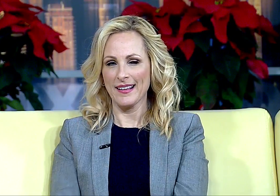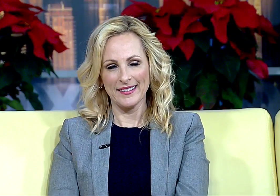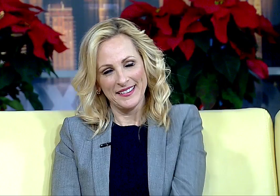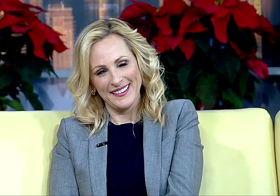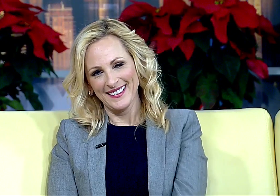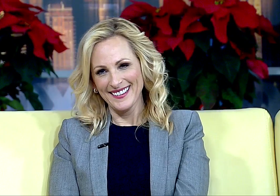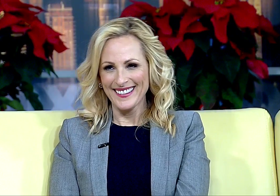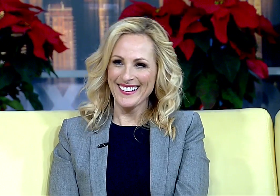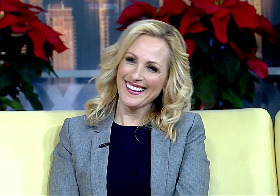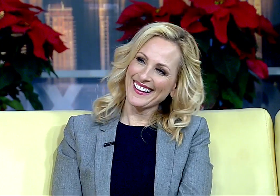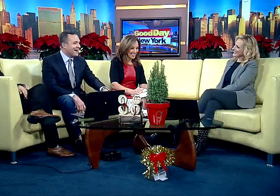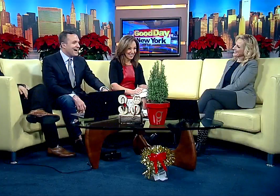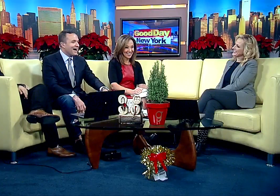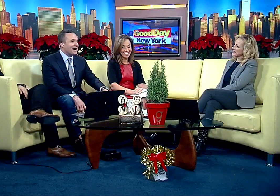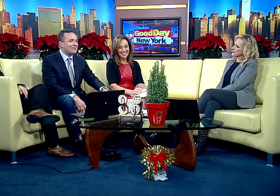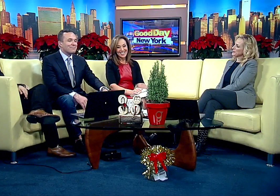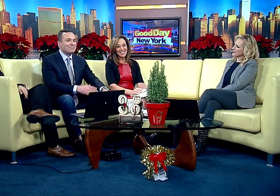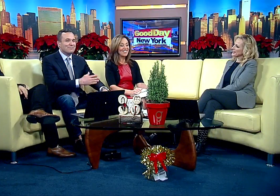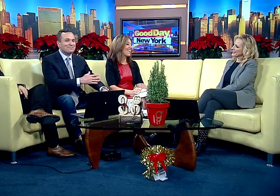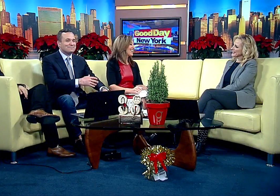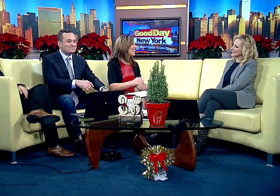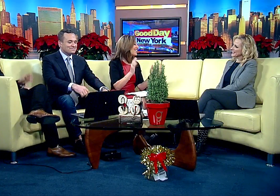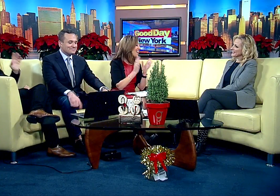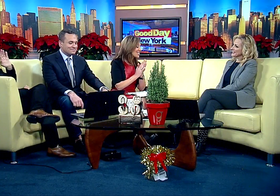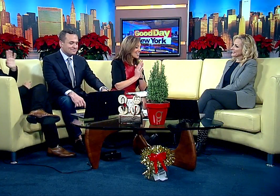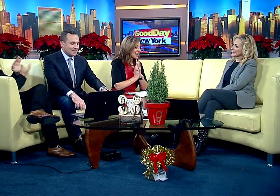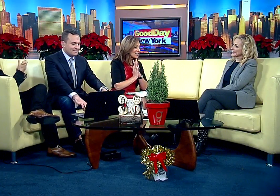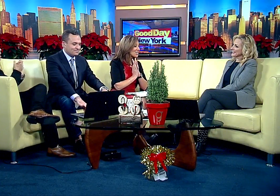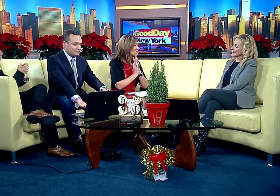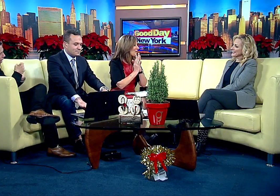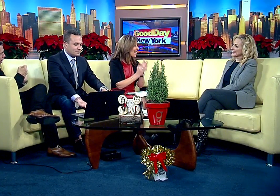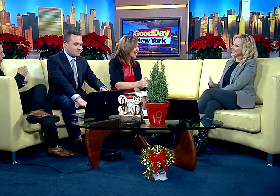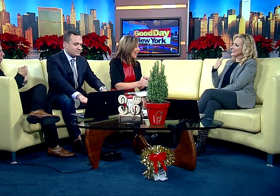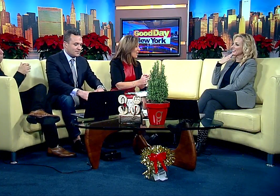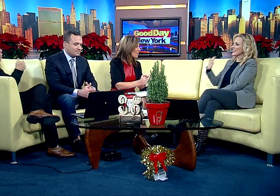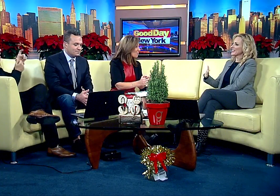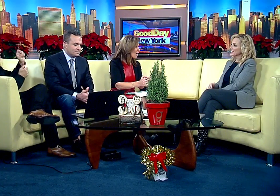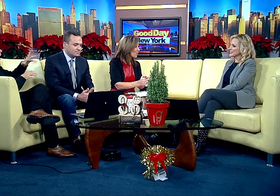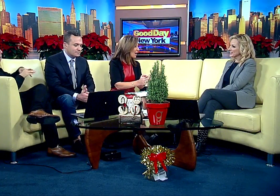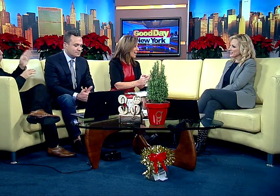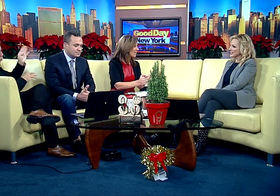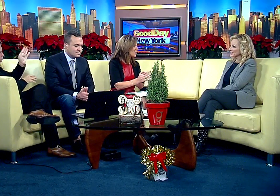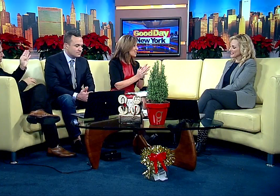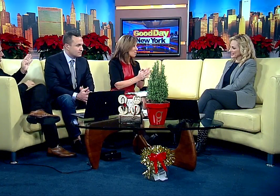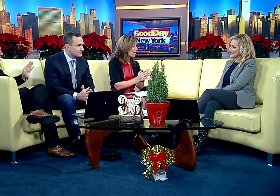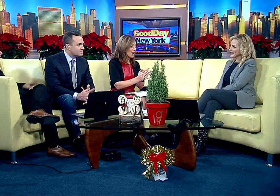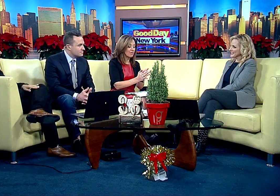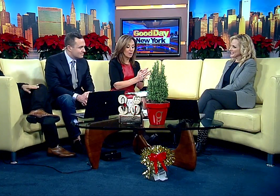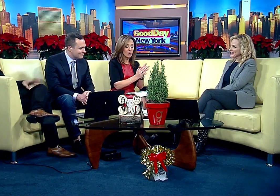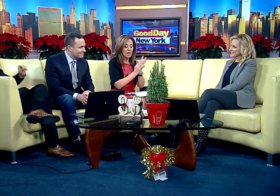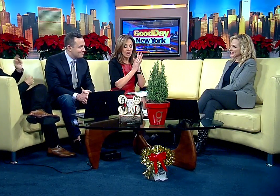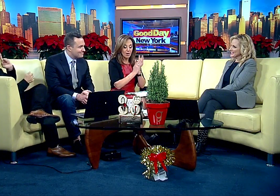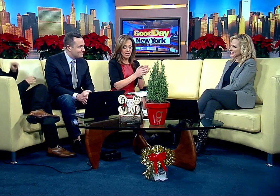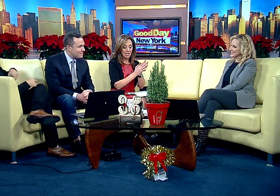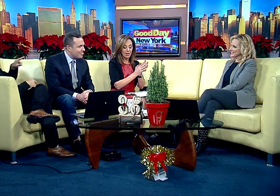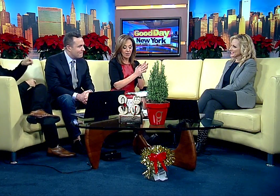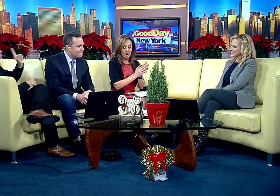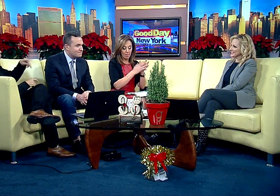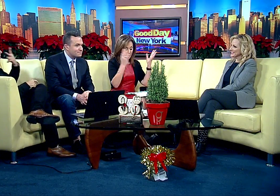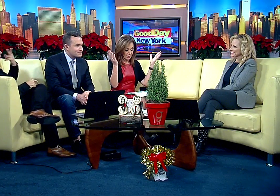know, whatever. Well, Marlee, congratulations. Break a leg on Broadway. We're so proud of you. Go see her. I'm going to go